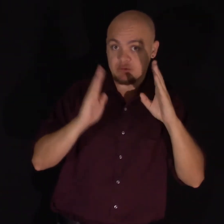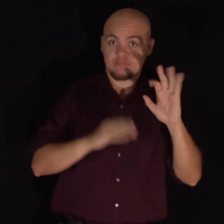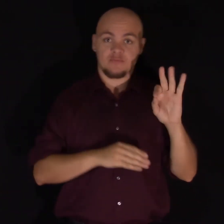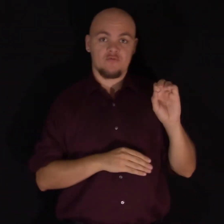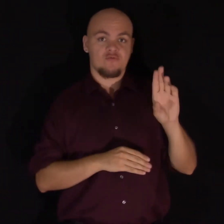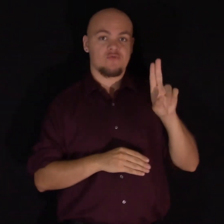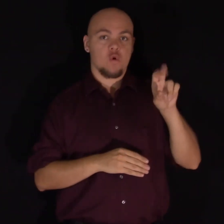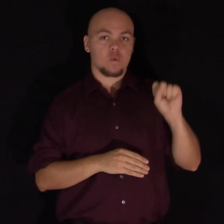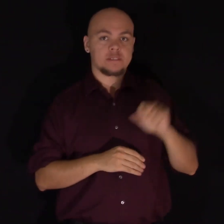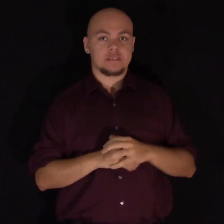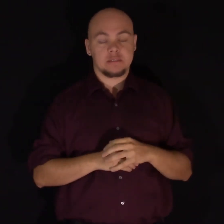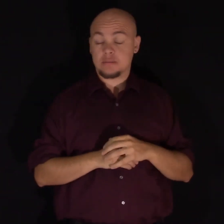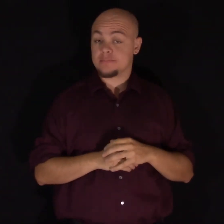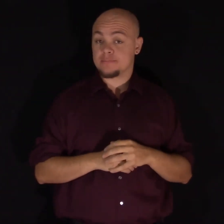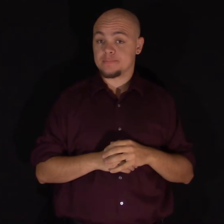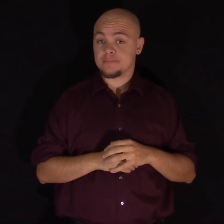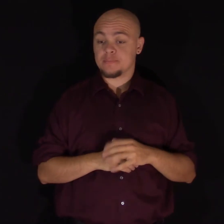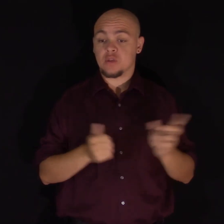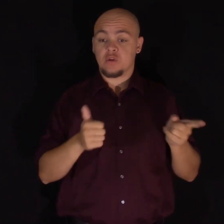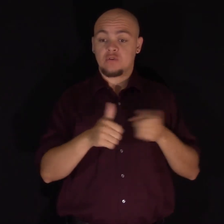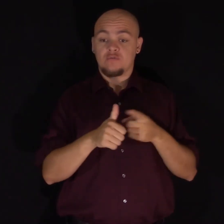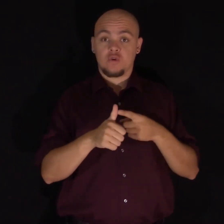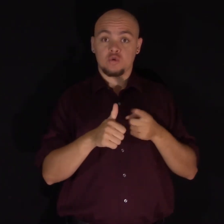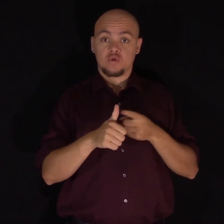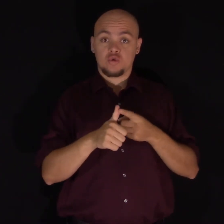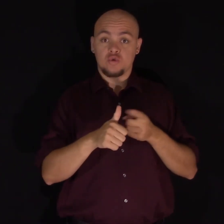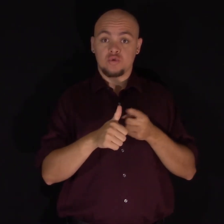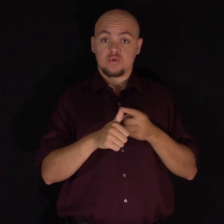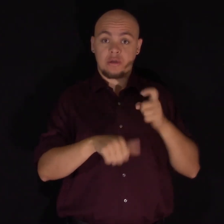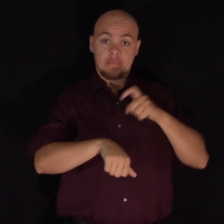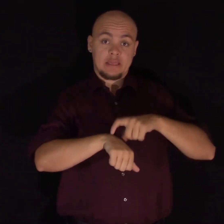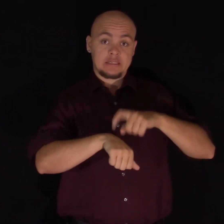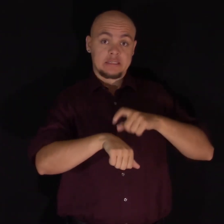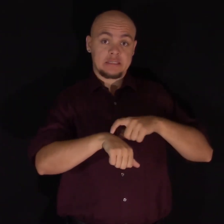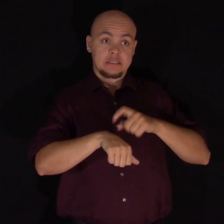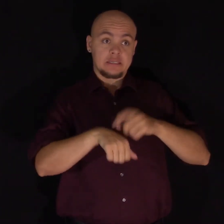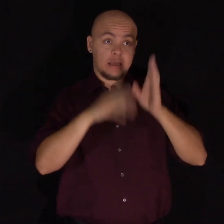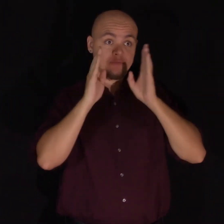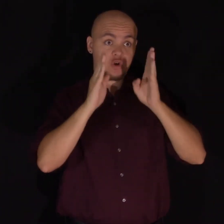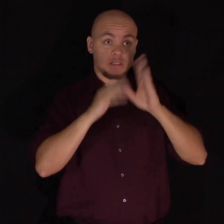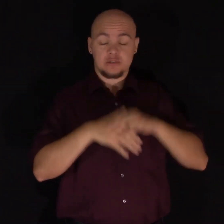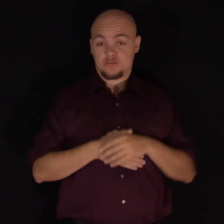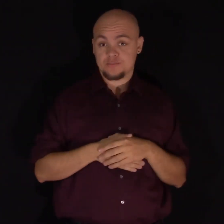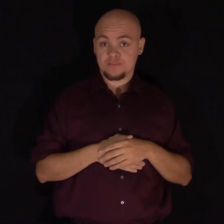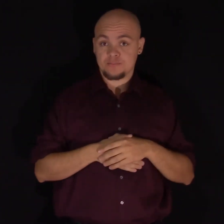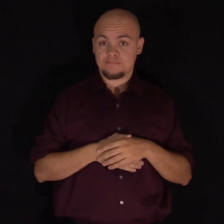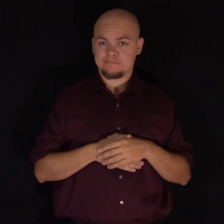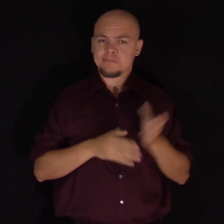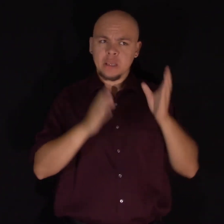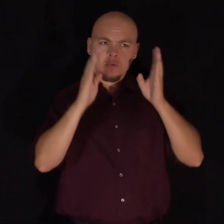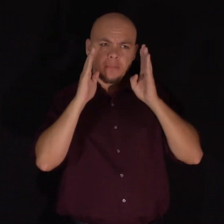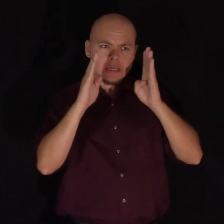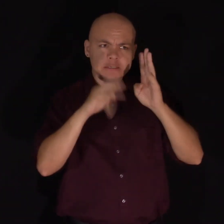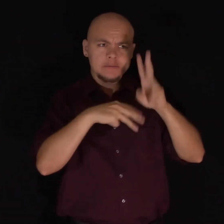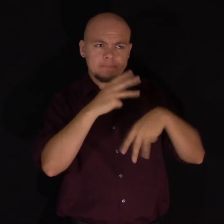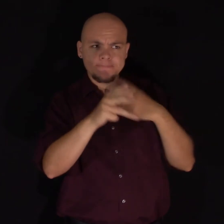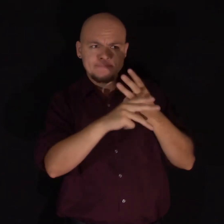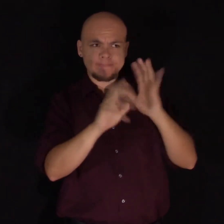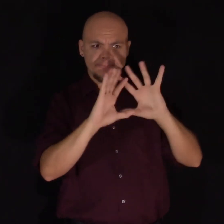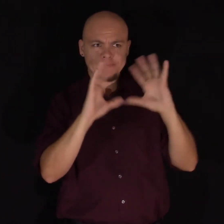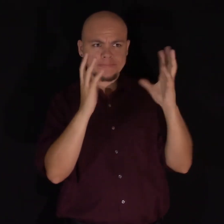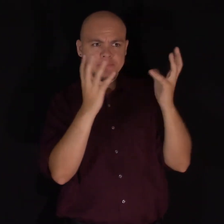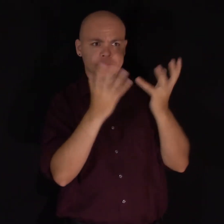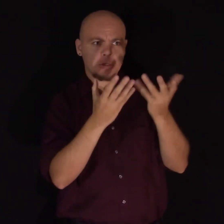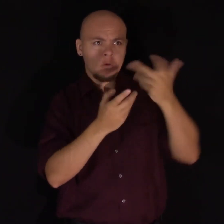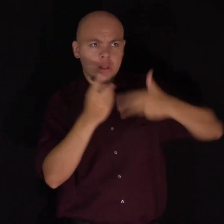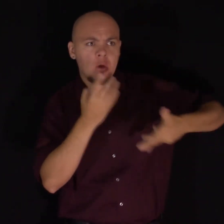I want to start with the attention spans that we have. This is how we pay attention to the world around us